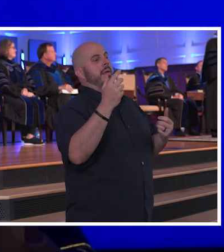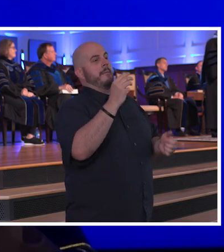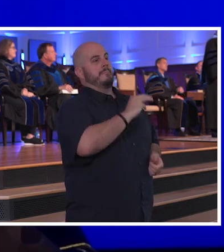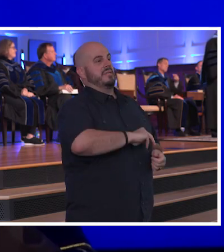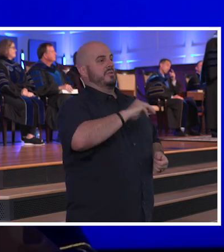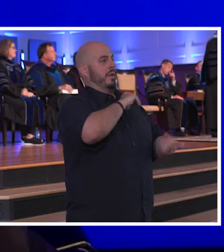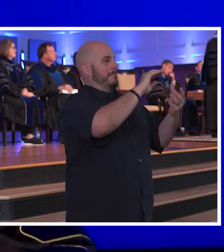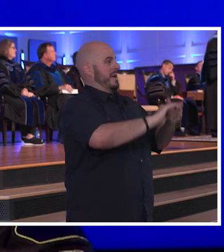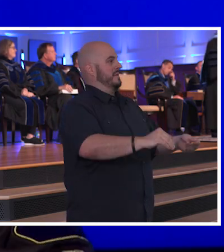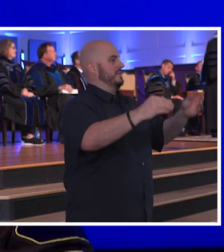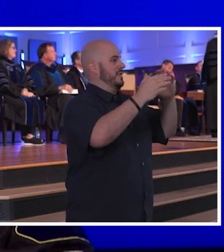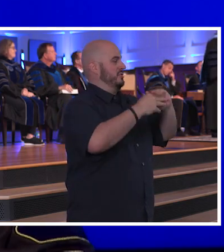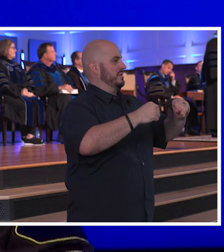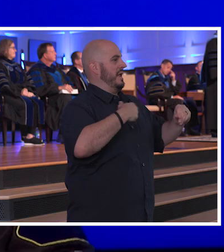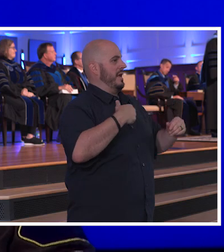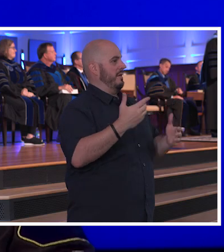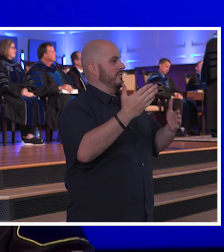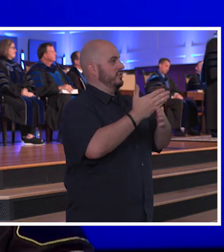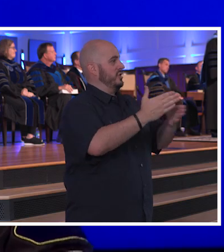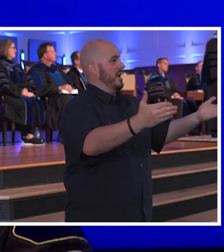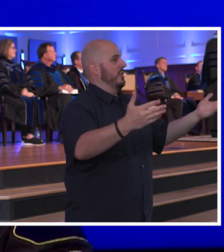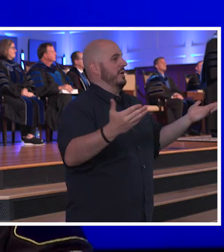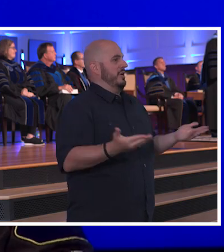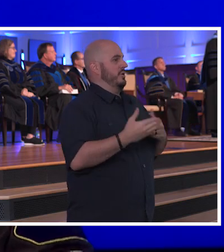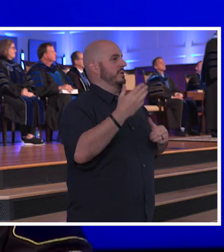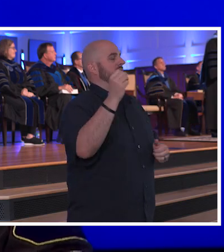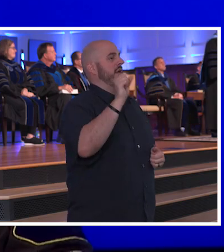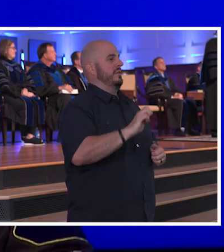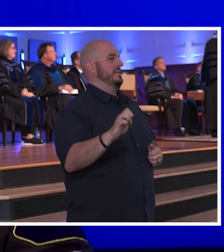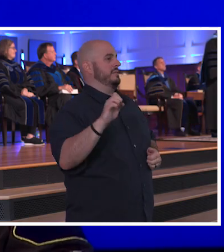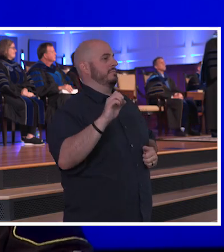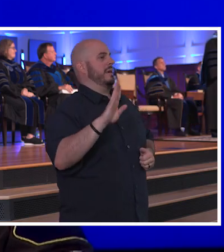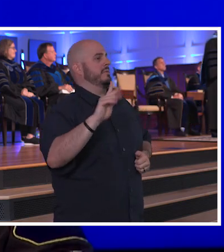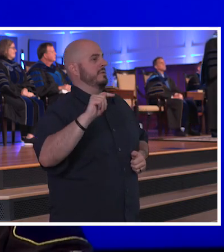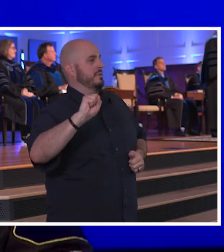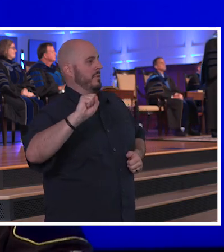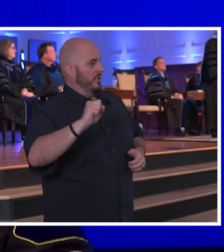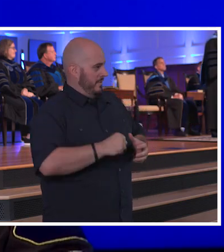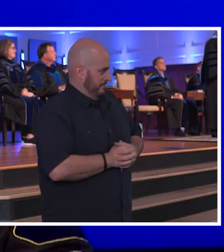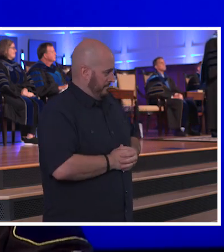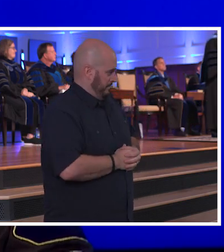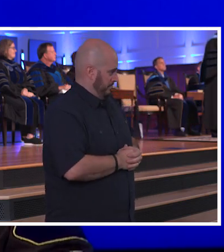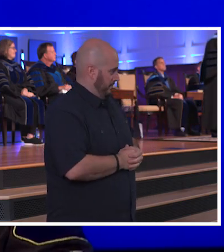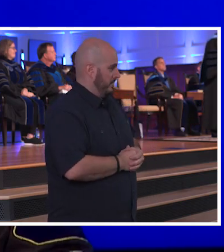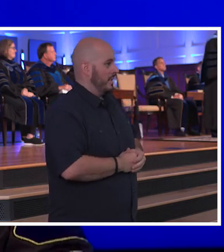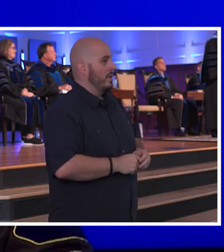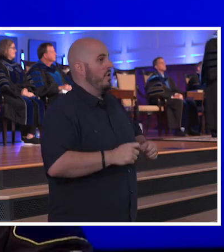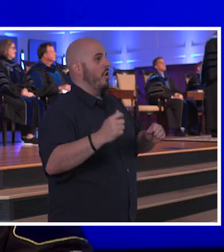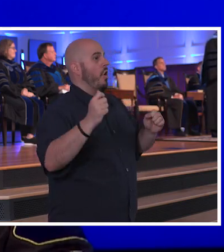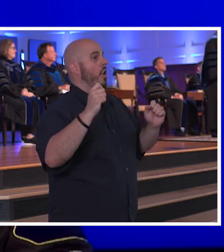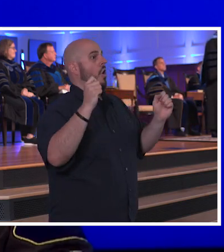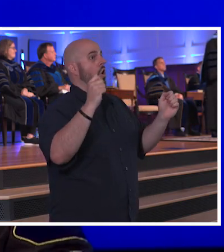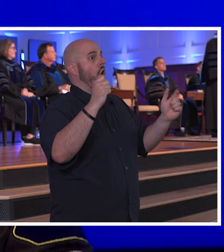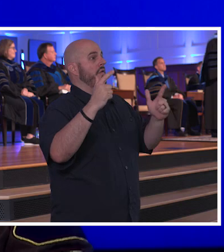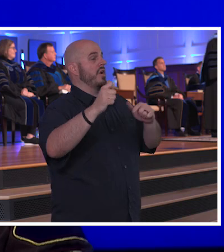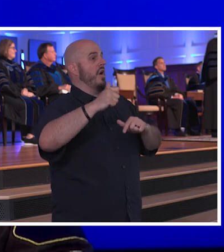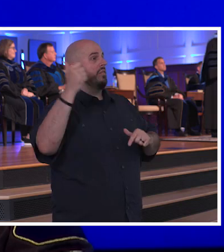brought to Southeastern Seminary. All of the others are now with the